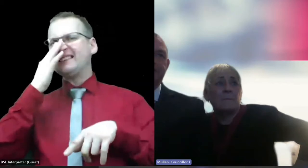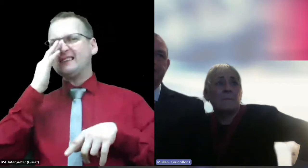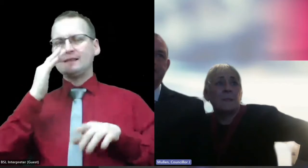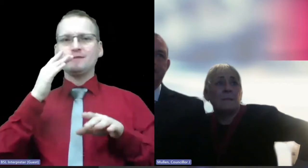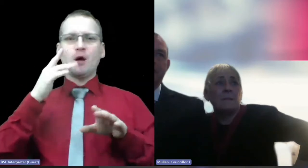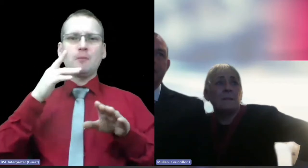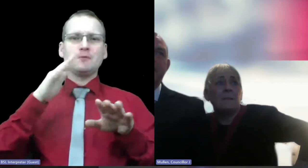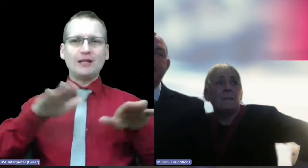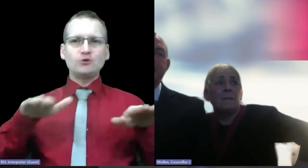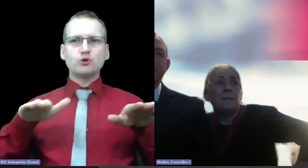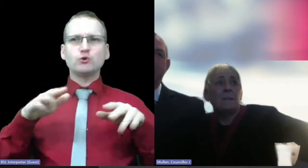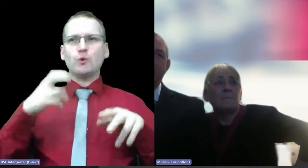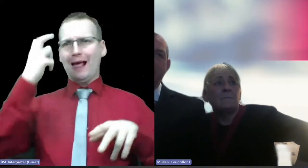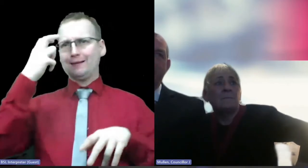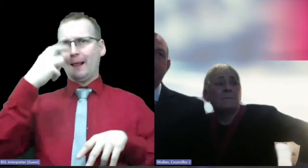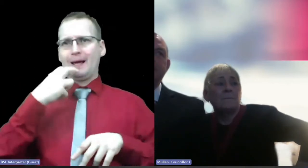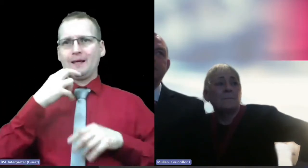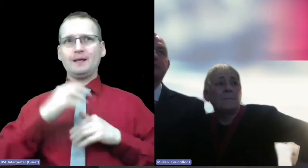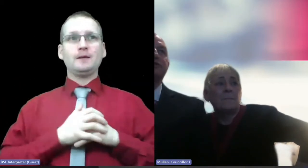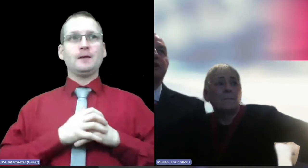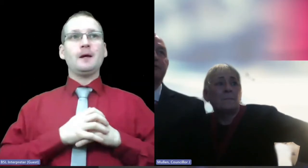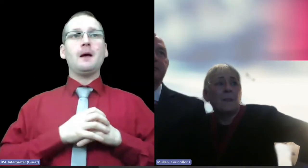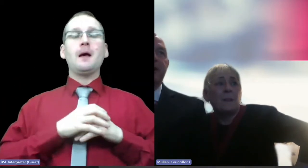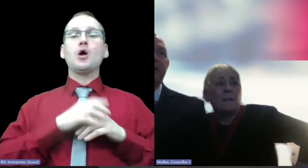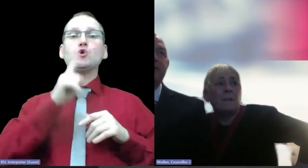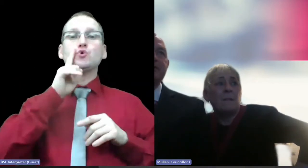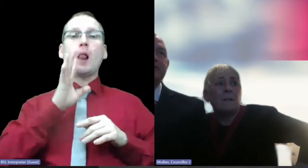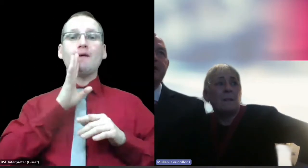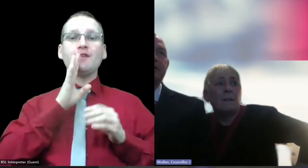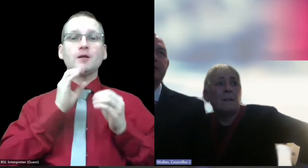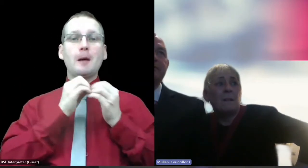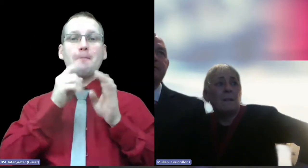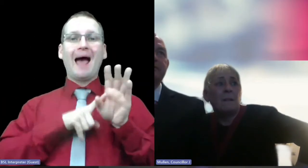elderly. My charities are Salford by the Sea,